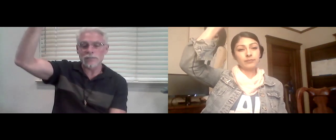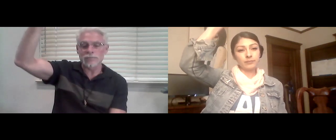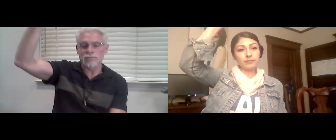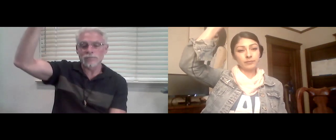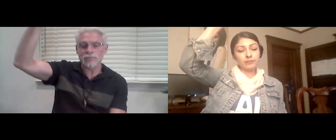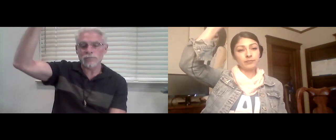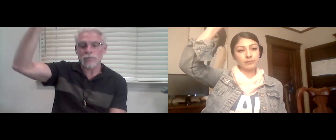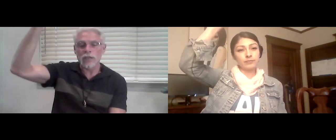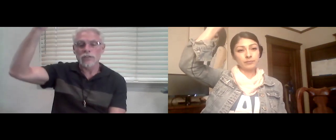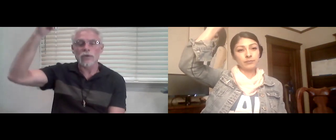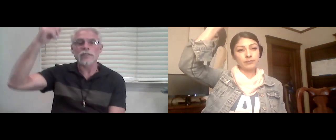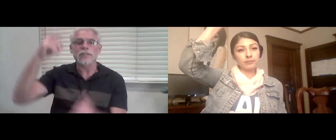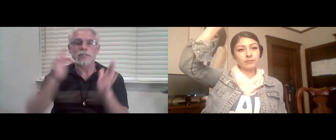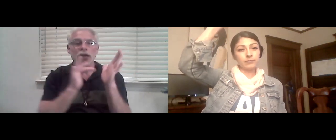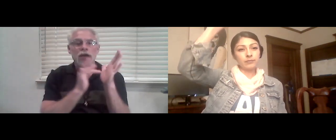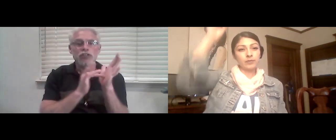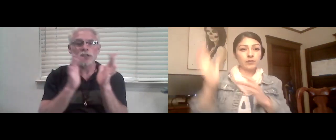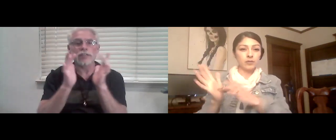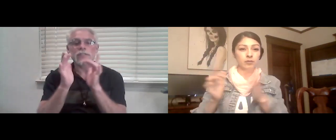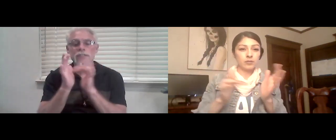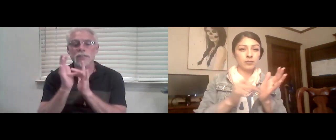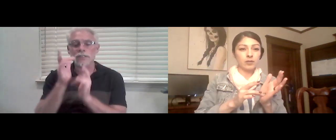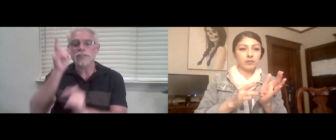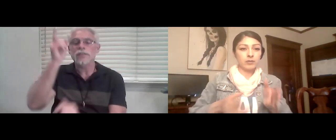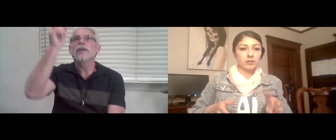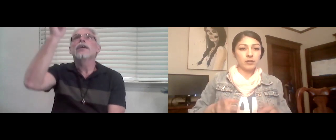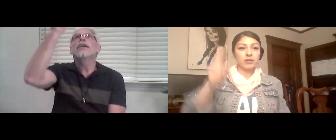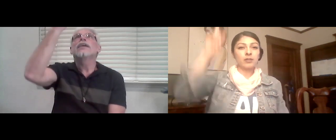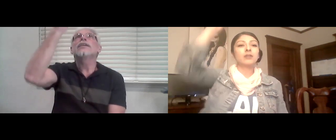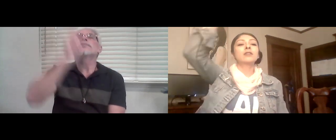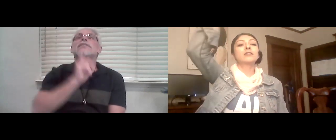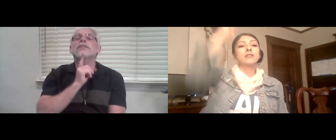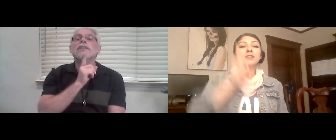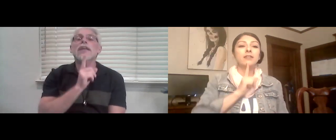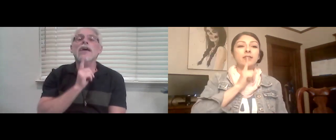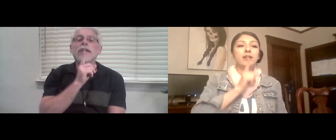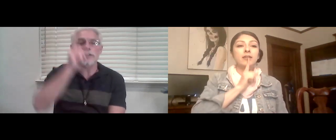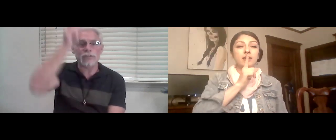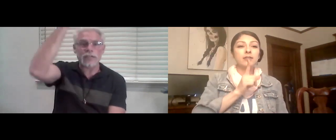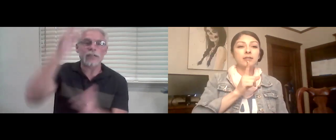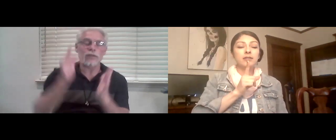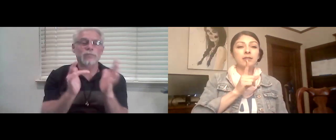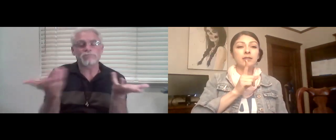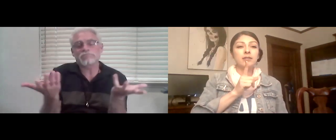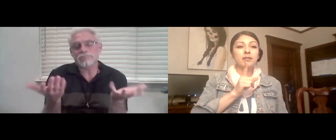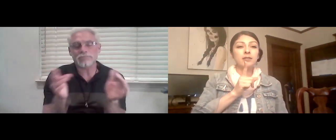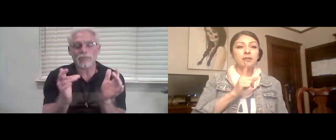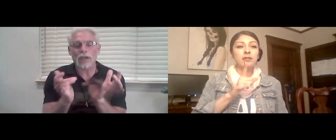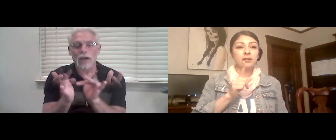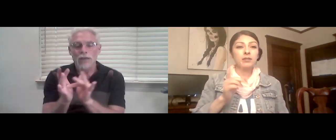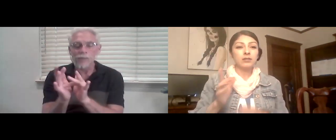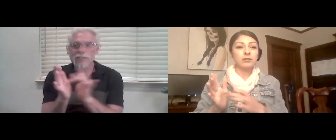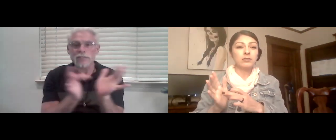is. So he's saying, Jesus is the light, and you're saying, starting